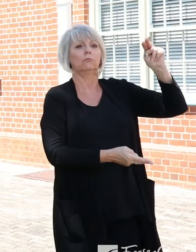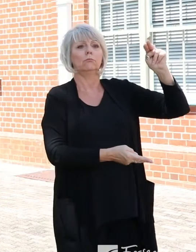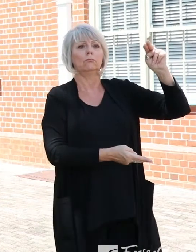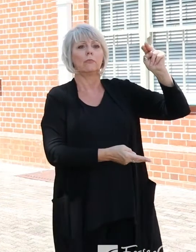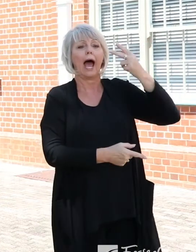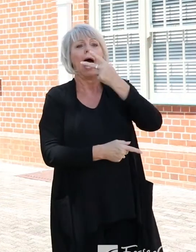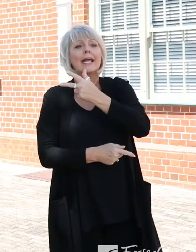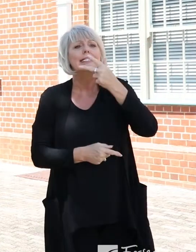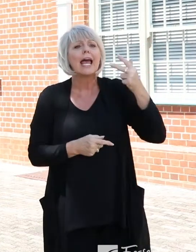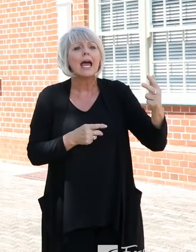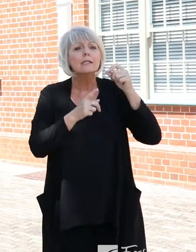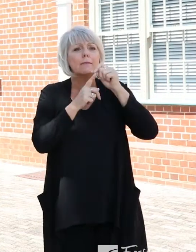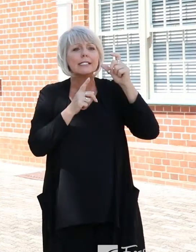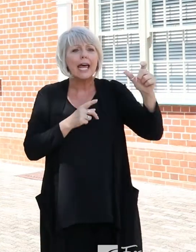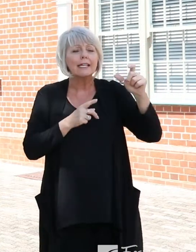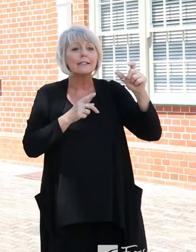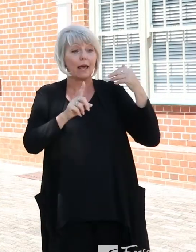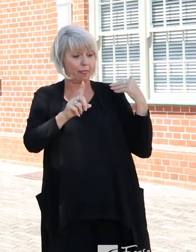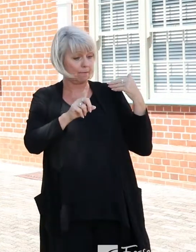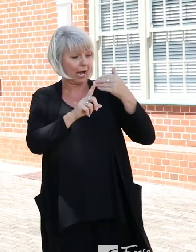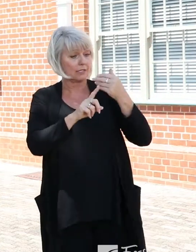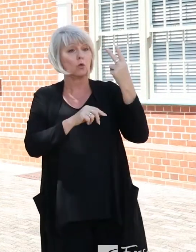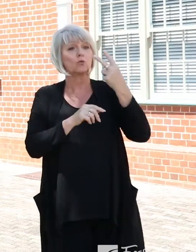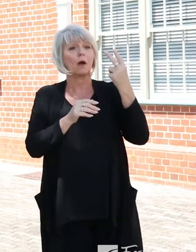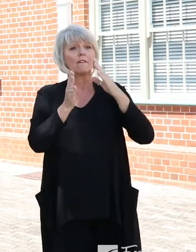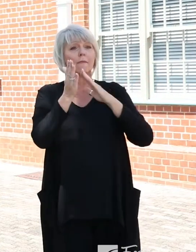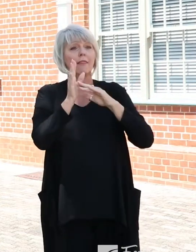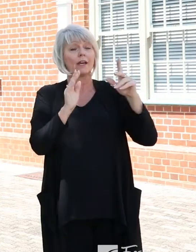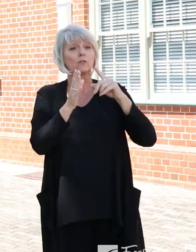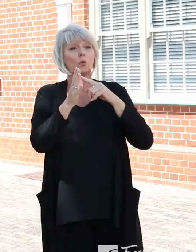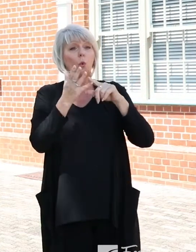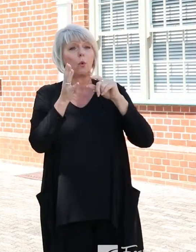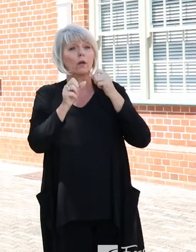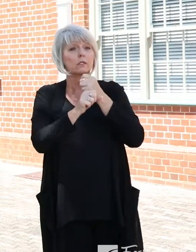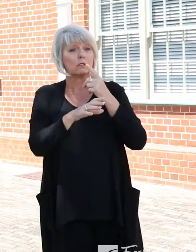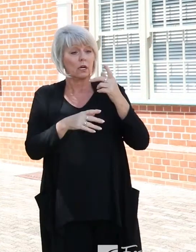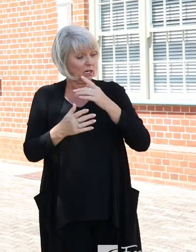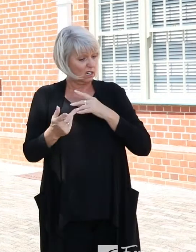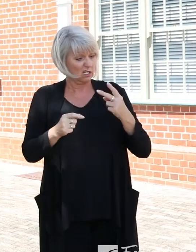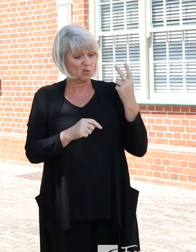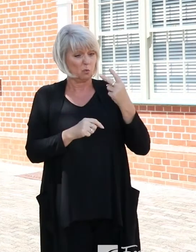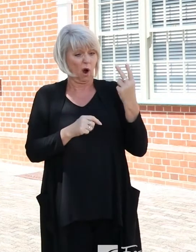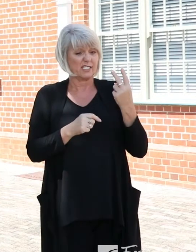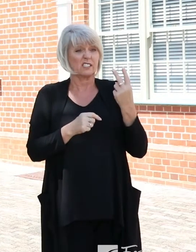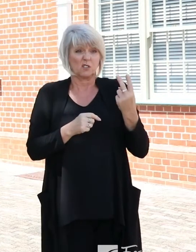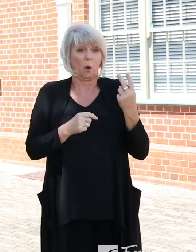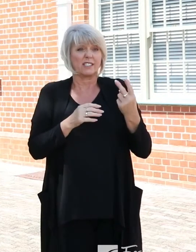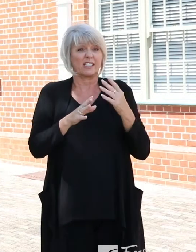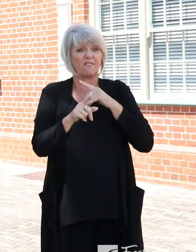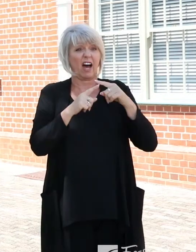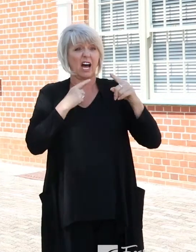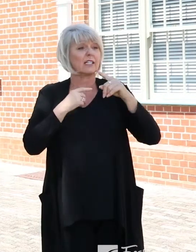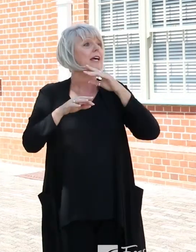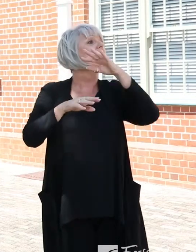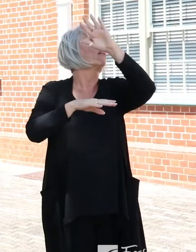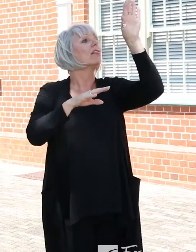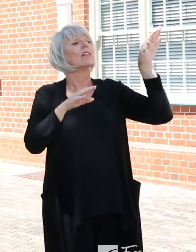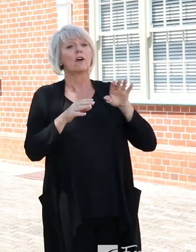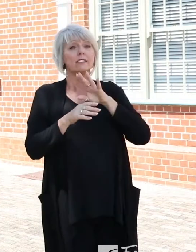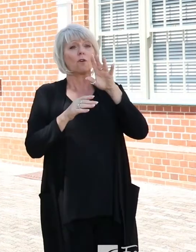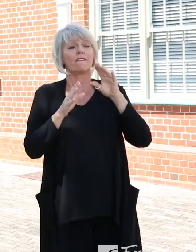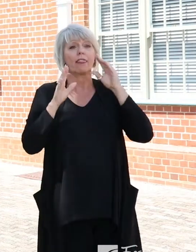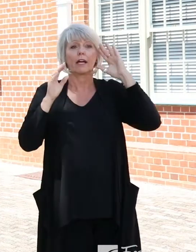staggering 88% in the 12 months to August, twice as fast as the national average. But following the health